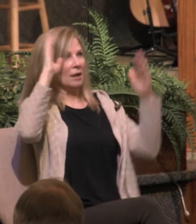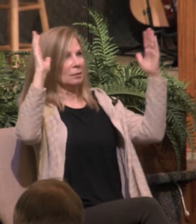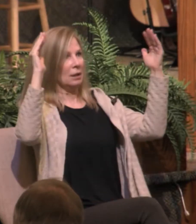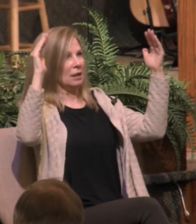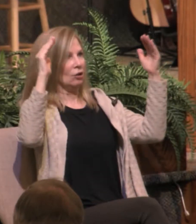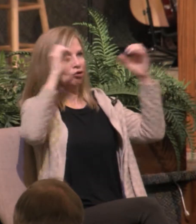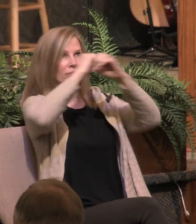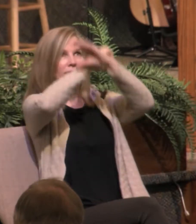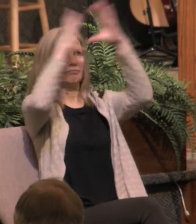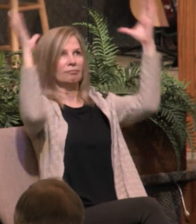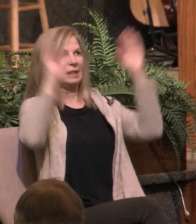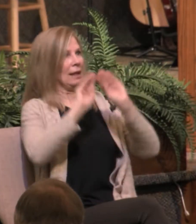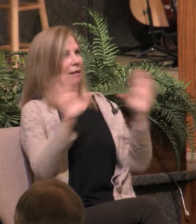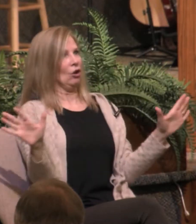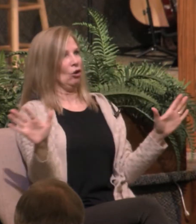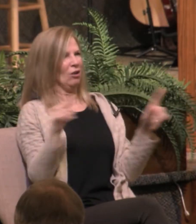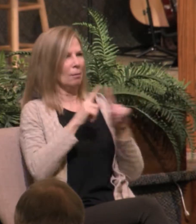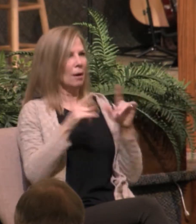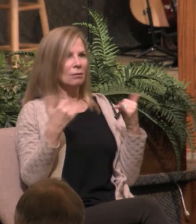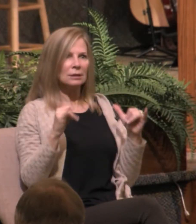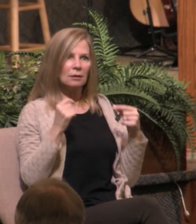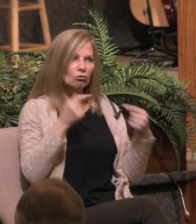we still struggle.